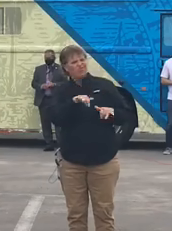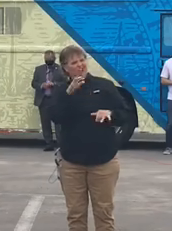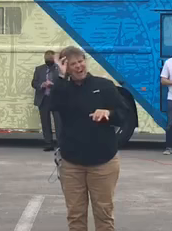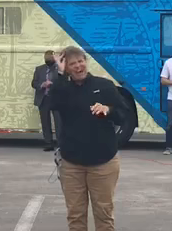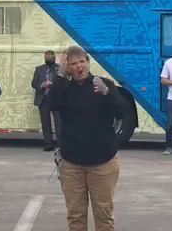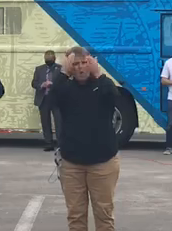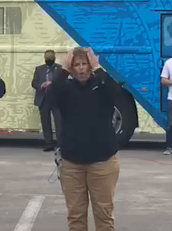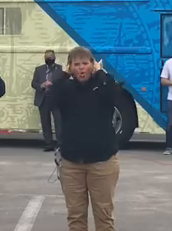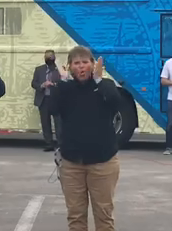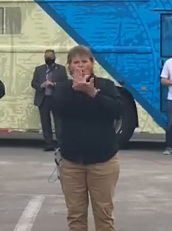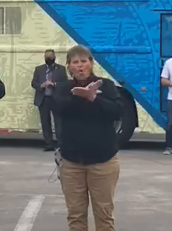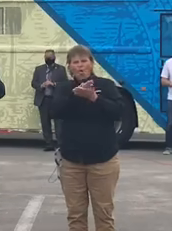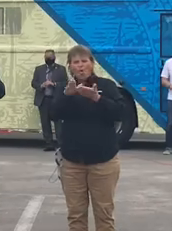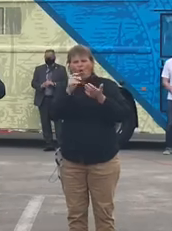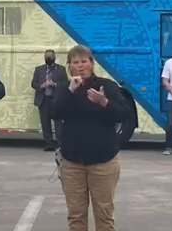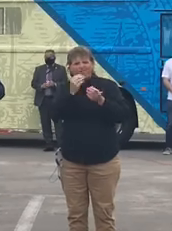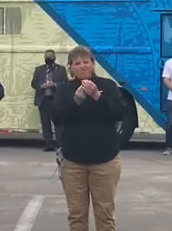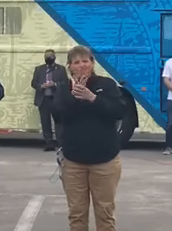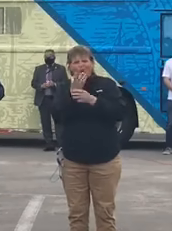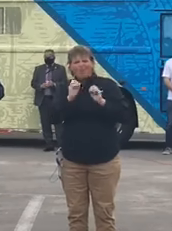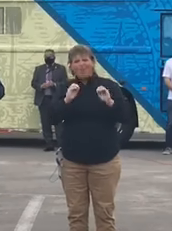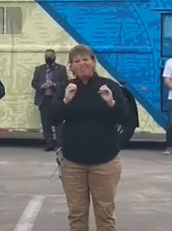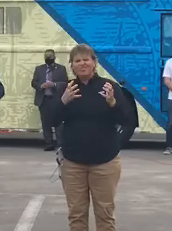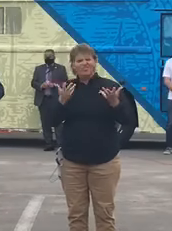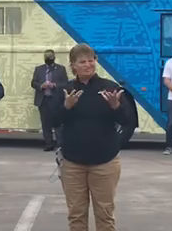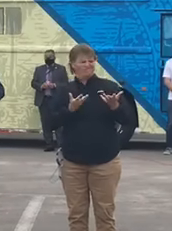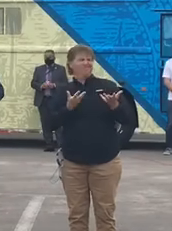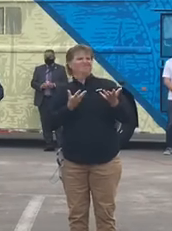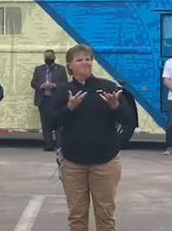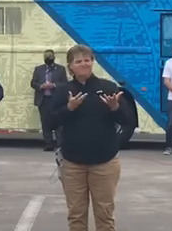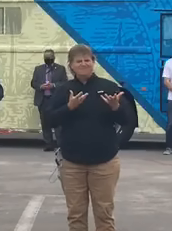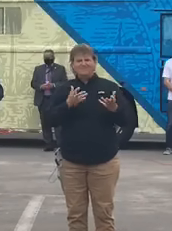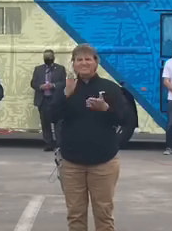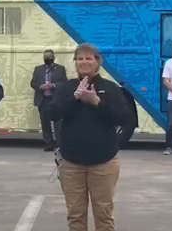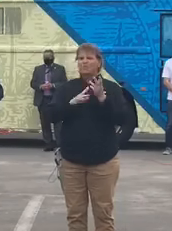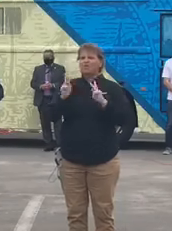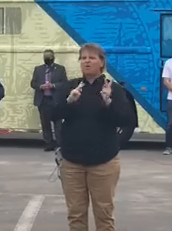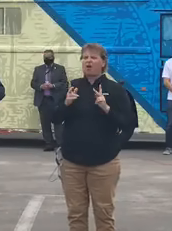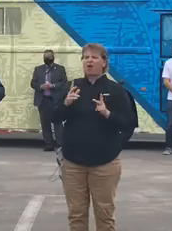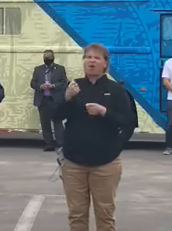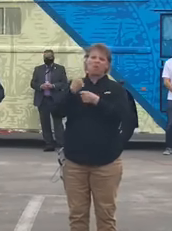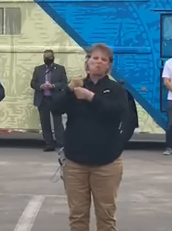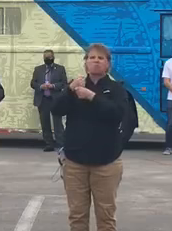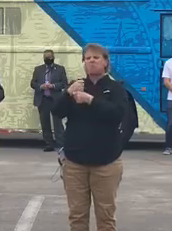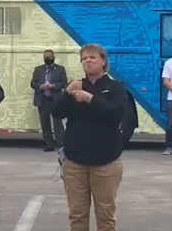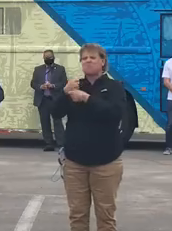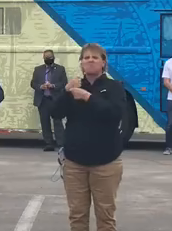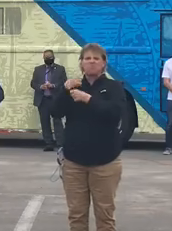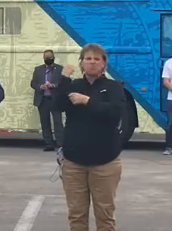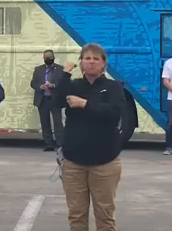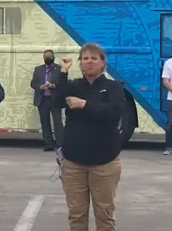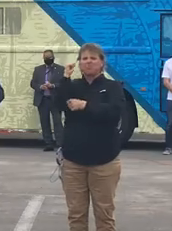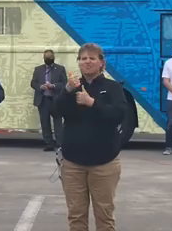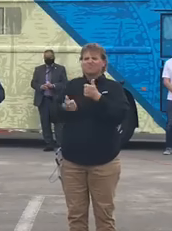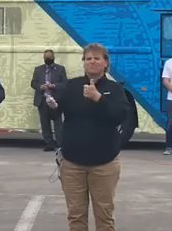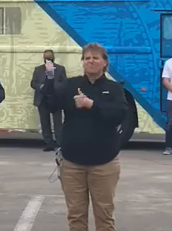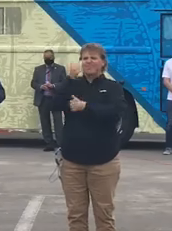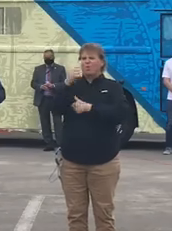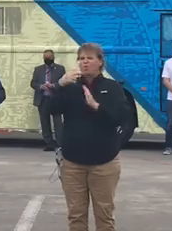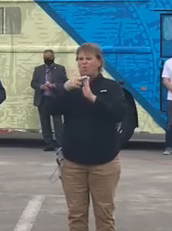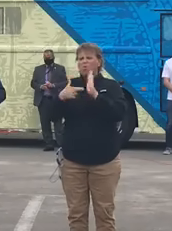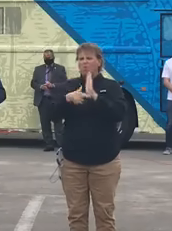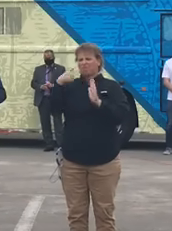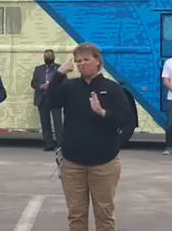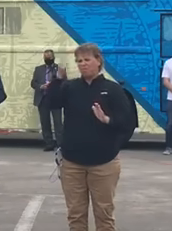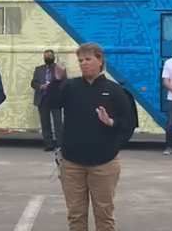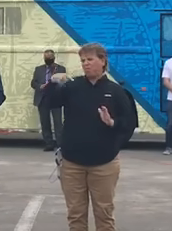the rules? There's some people out there that are elite that think rules for everybody else, but that they shouldn't follow it. And I think people are tired